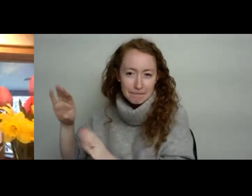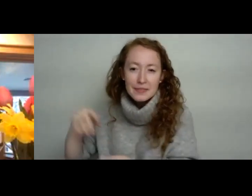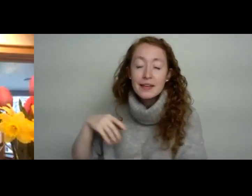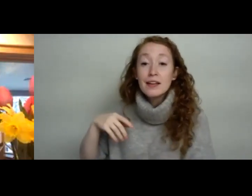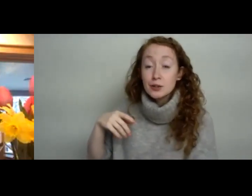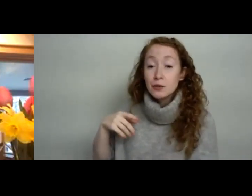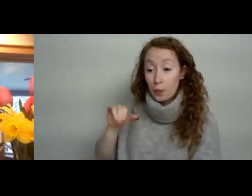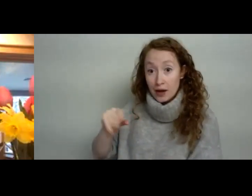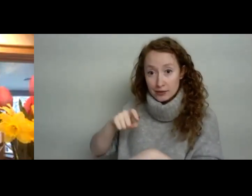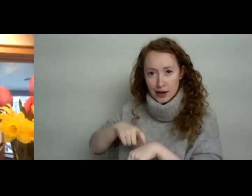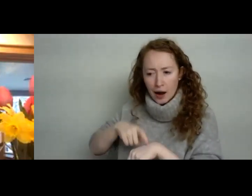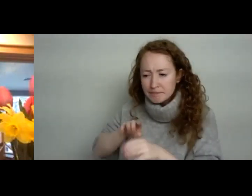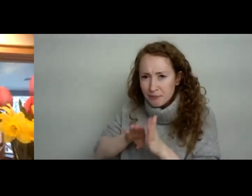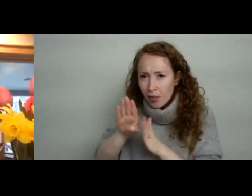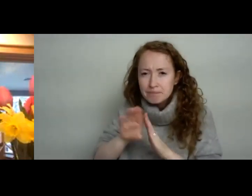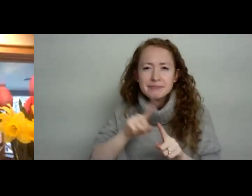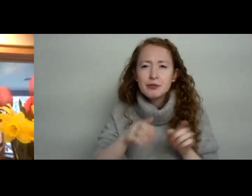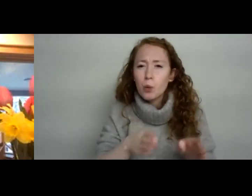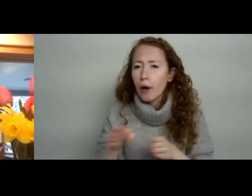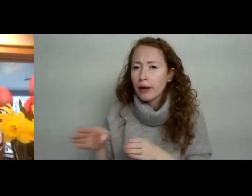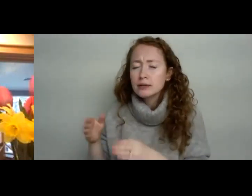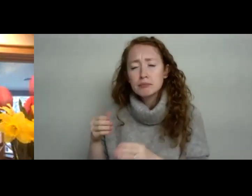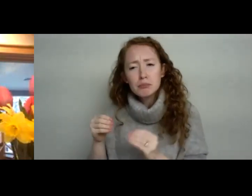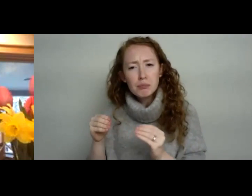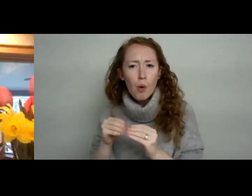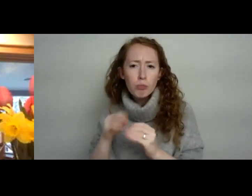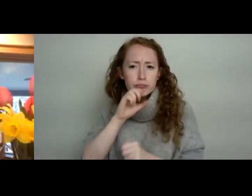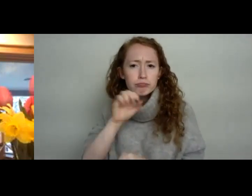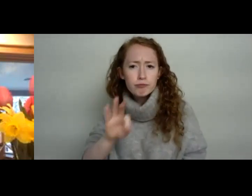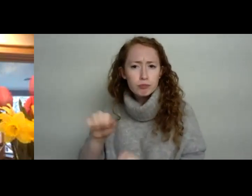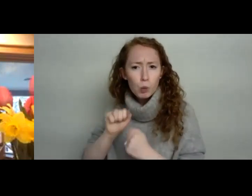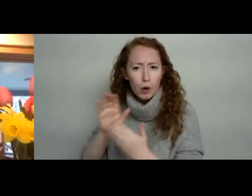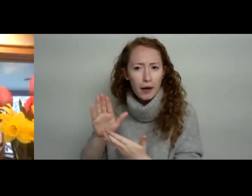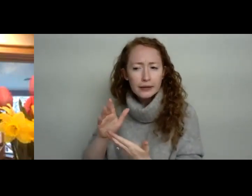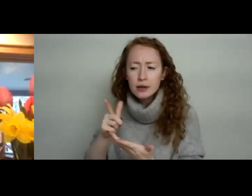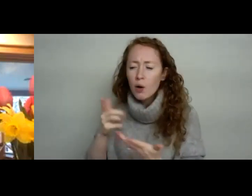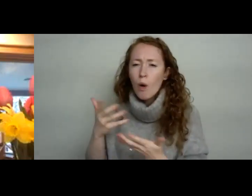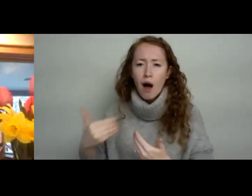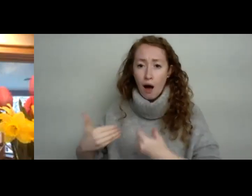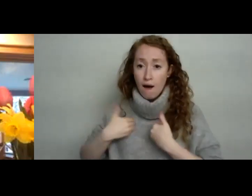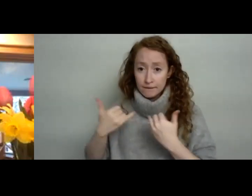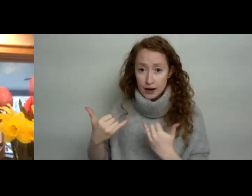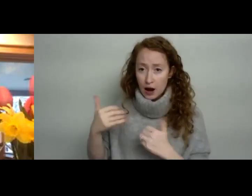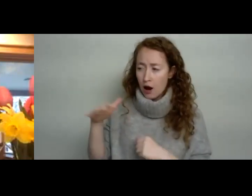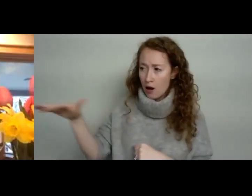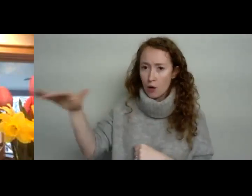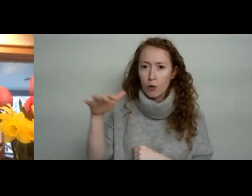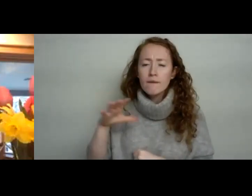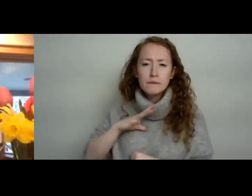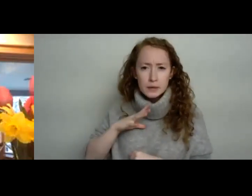doing it in a lot of different ways. There's kind of more classical plant breeding, just looking at what exists and then chasing